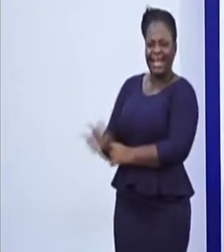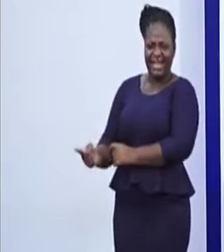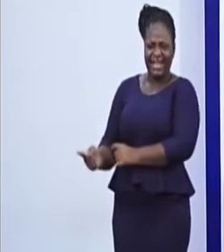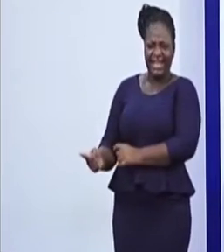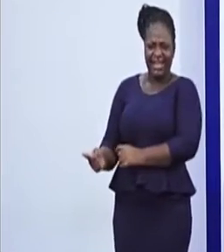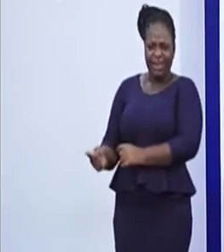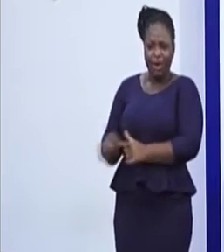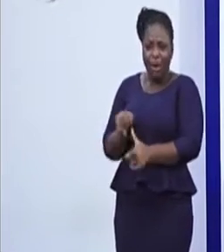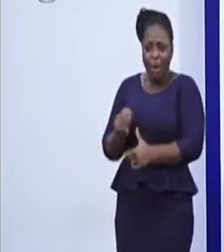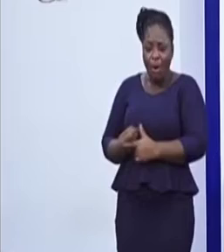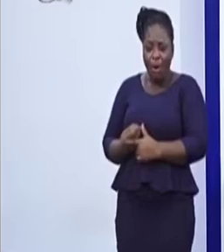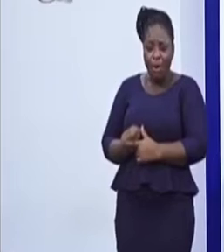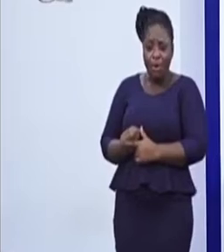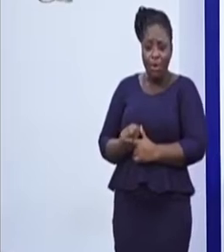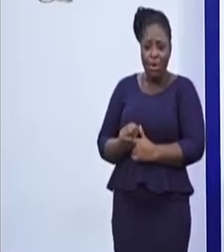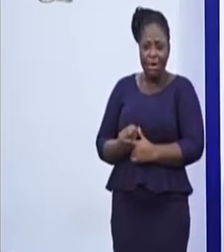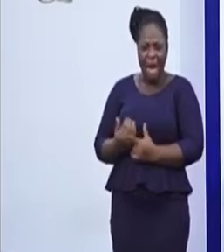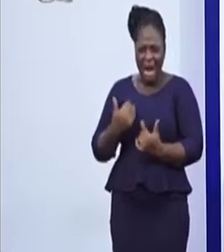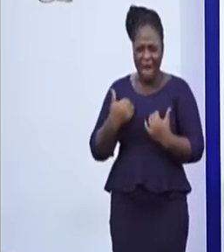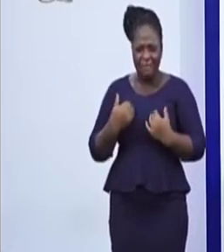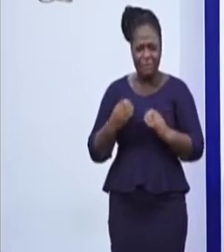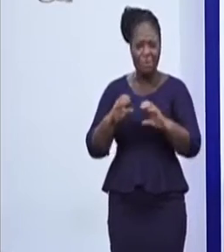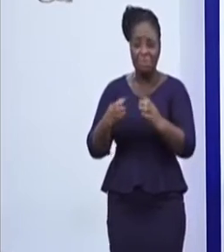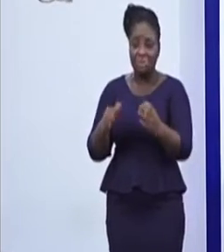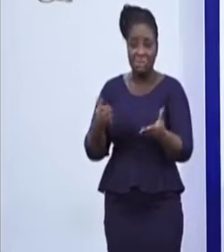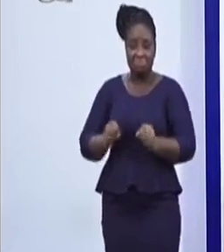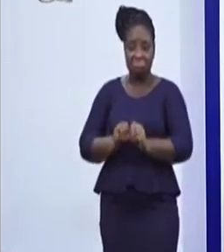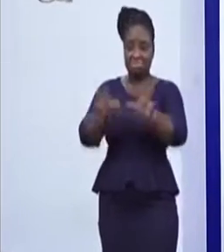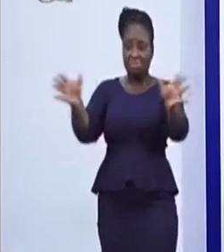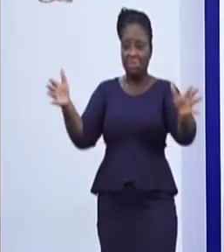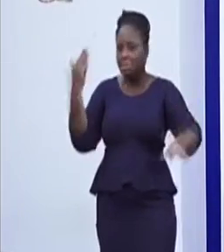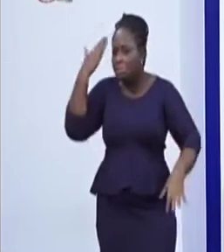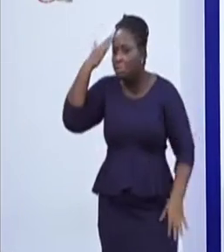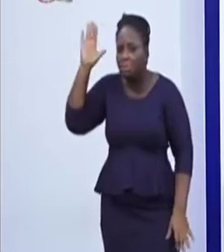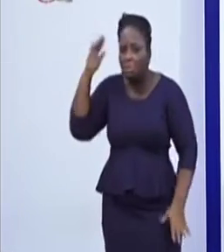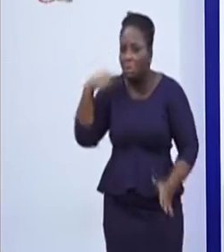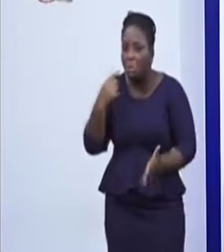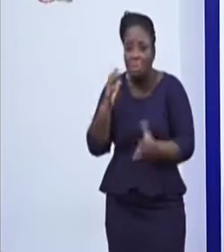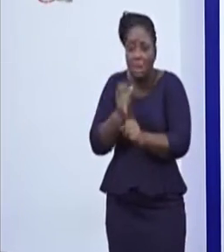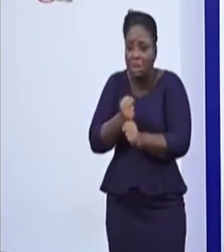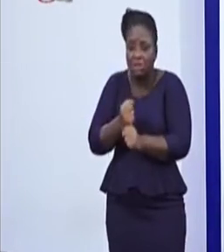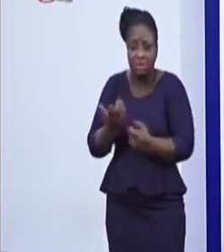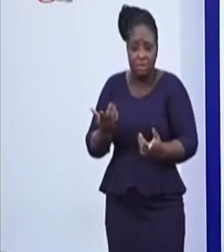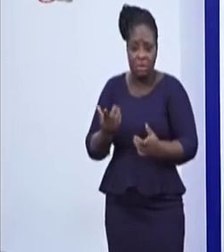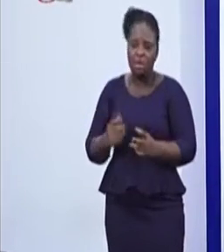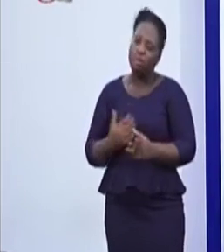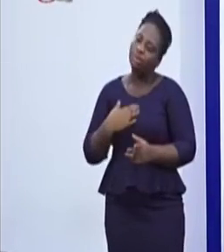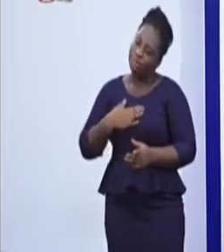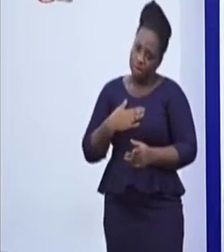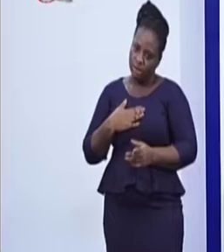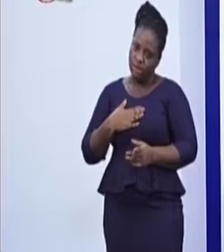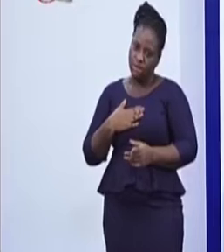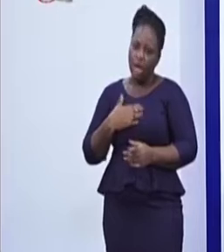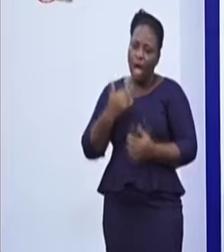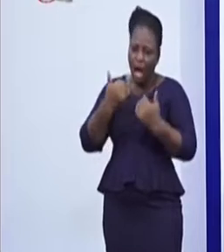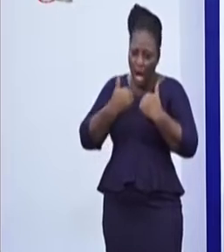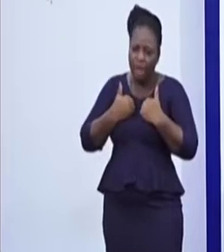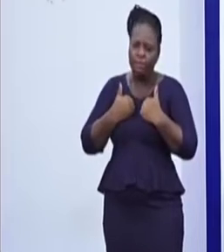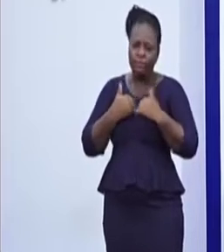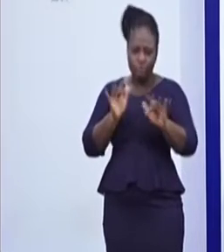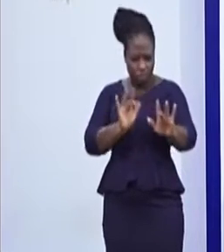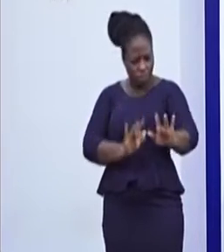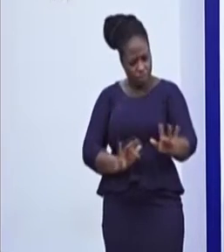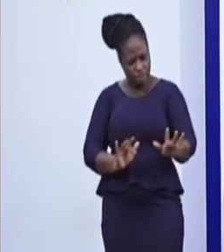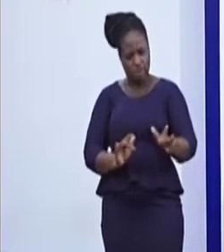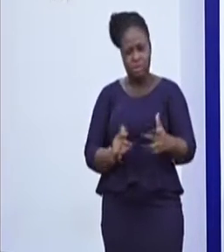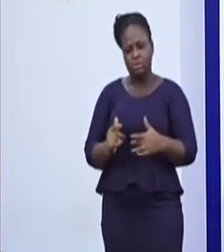the fire. We have community spread. We never know who is going to get it. So let's be empathetic to those who have it,